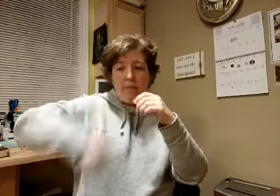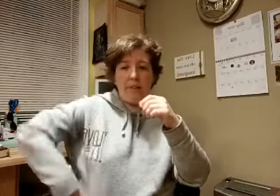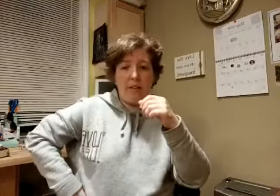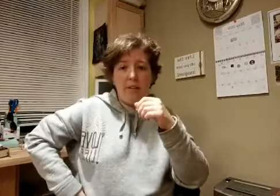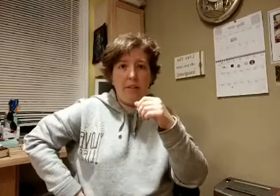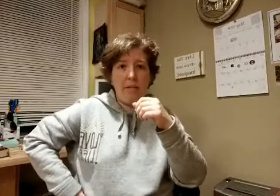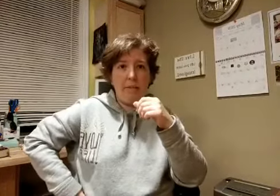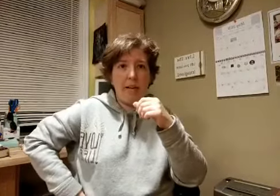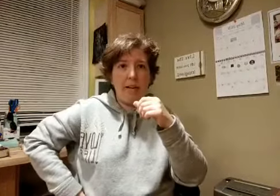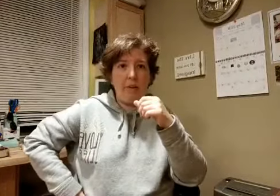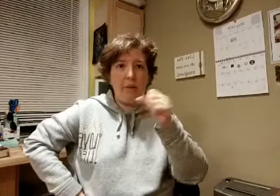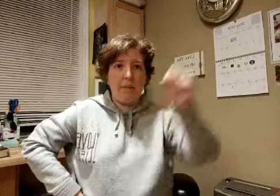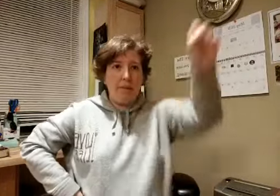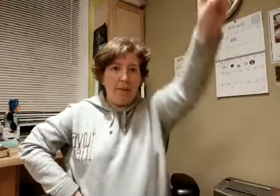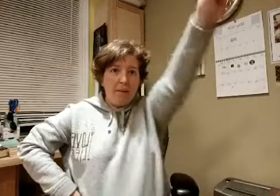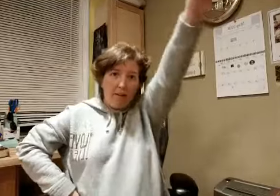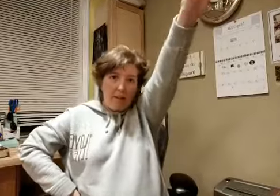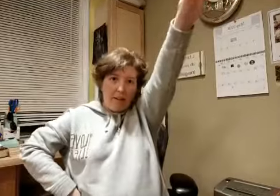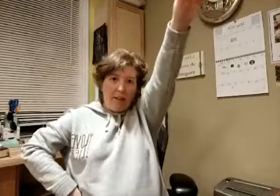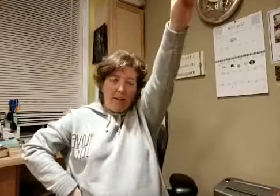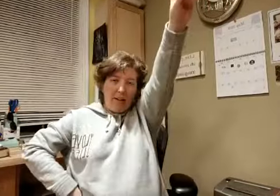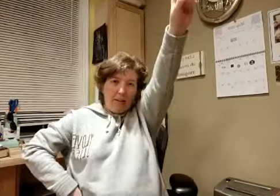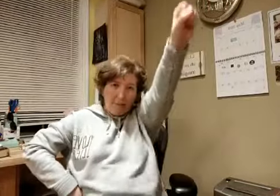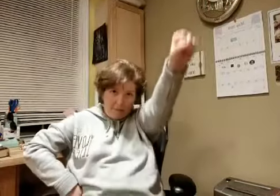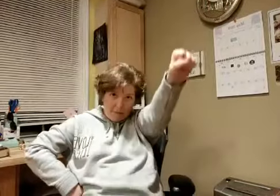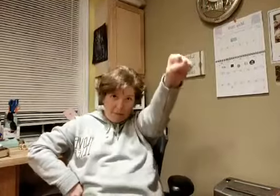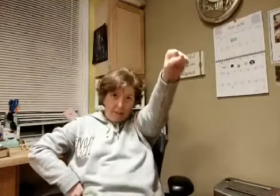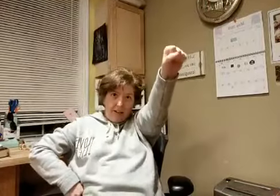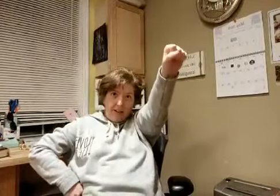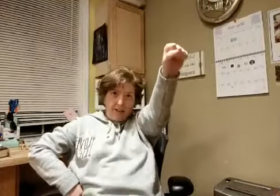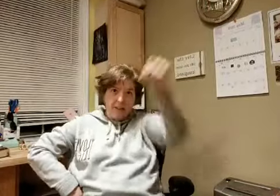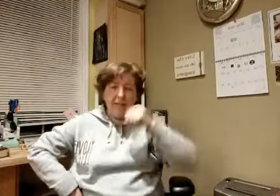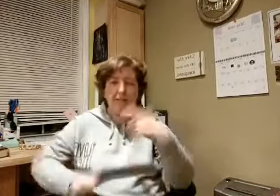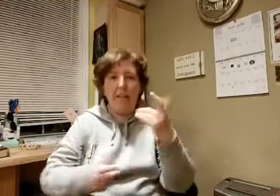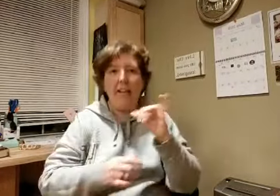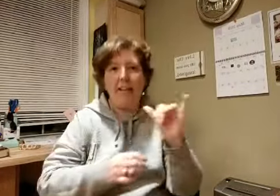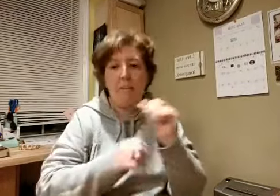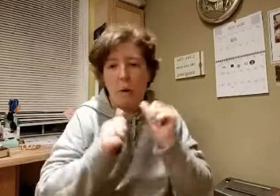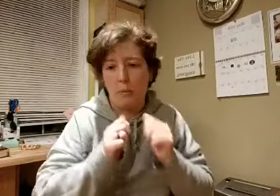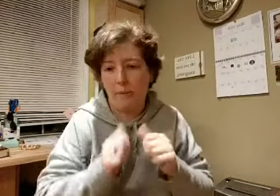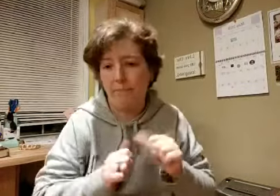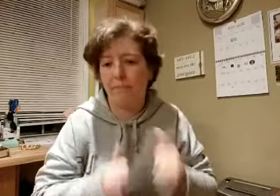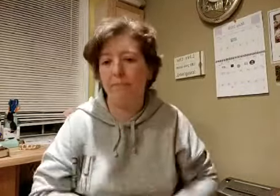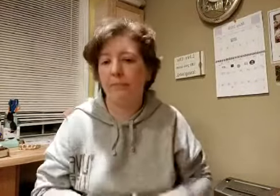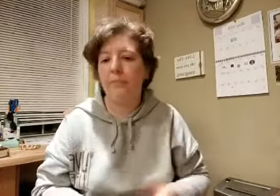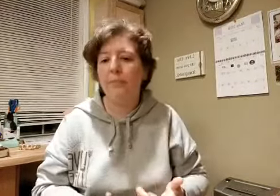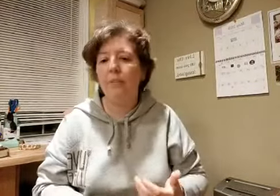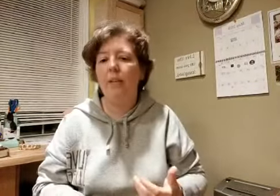fist, hand on your hip, and fist in the air, like his pose.